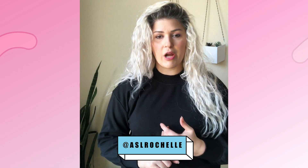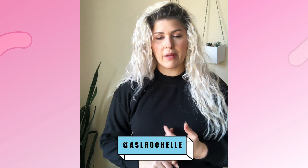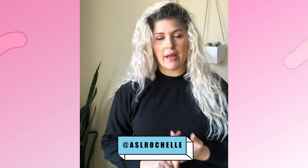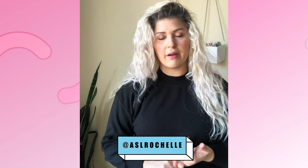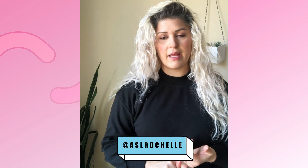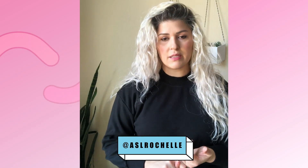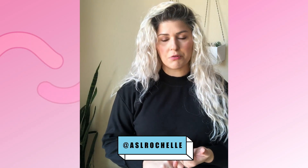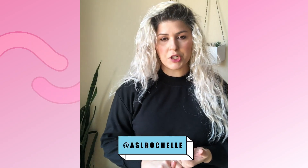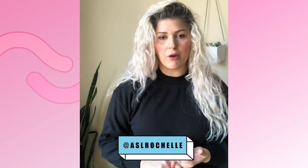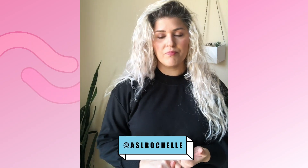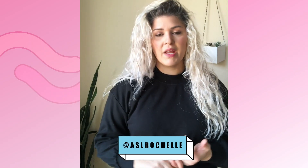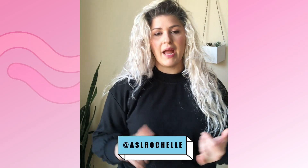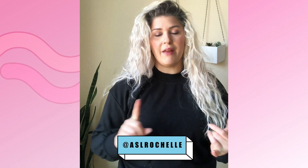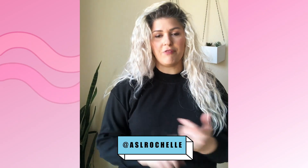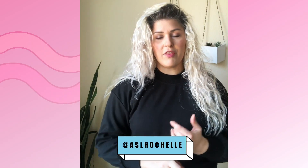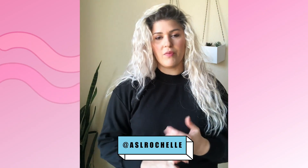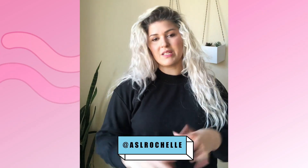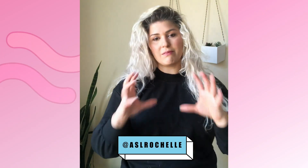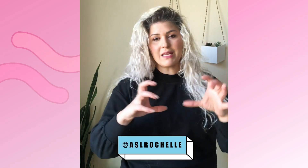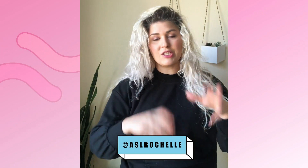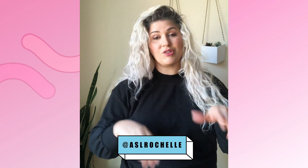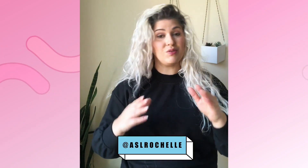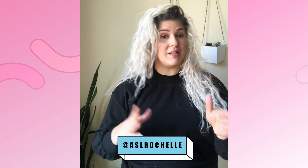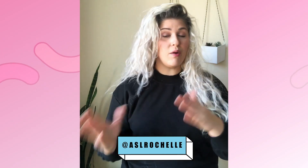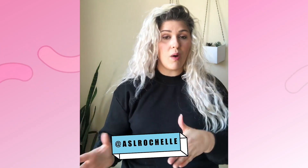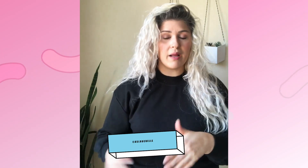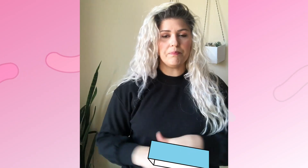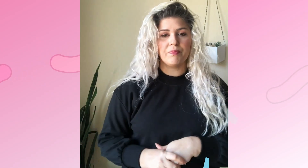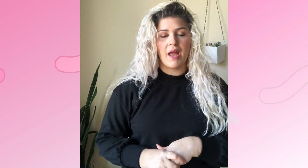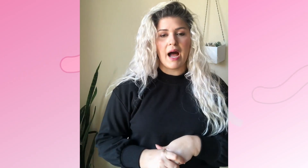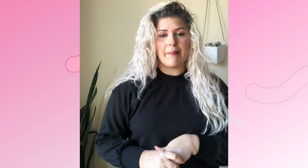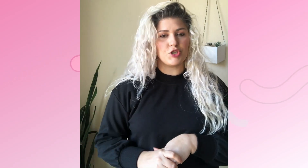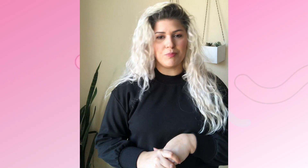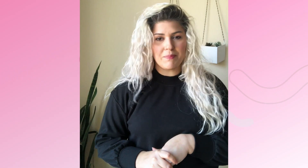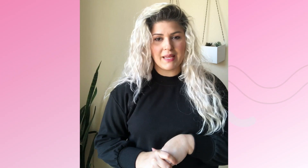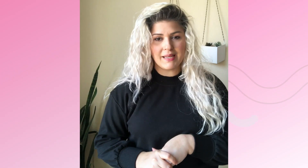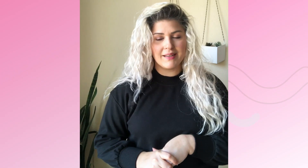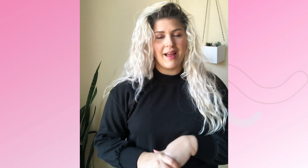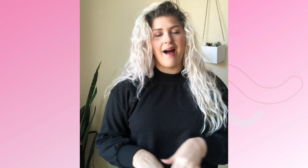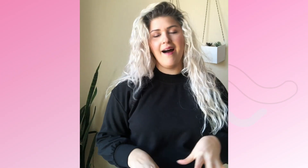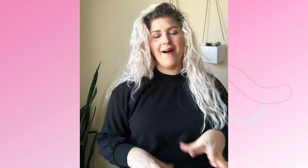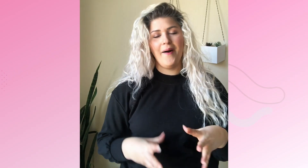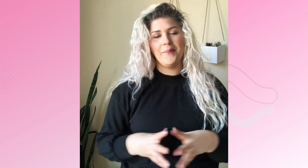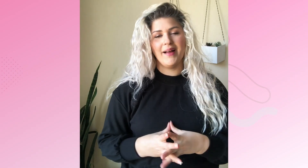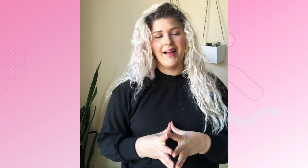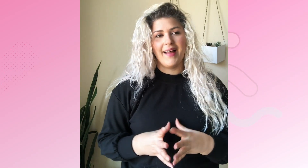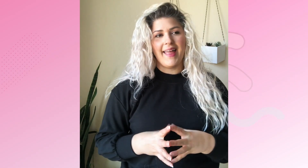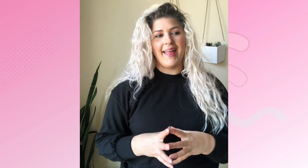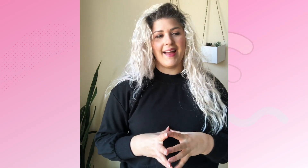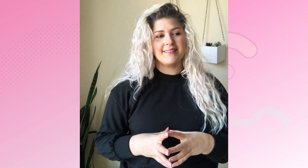my Instagram account, ASL Rochelle, and find the one that says week 2, day 1. It should be pink,